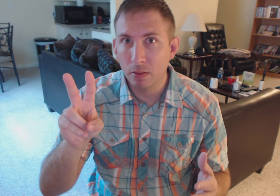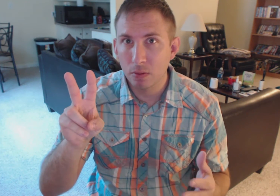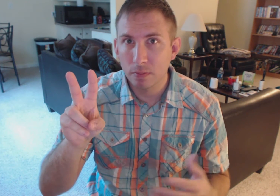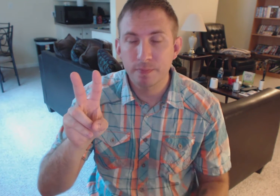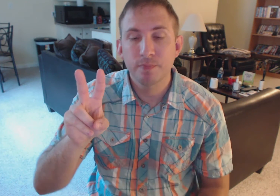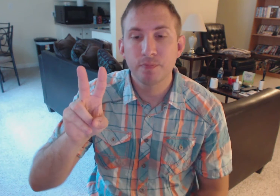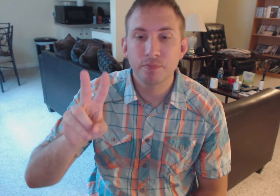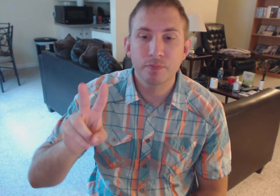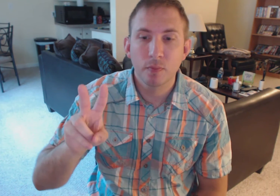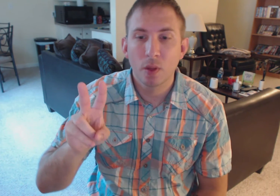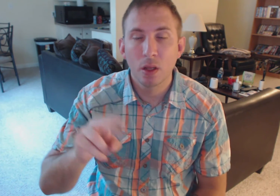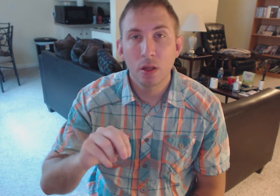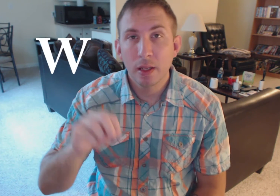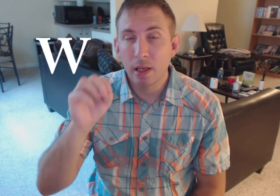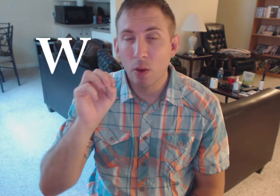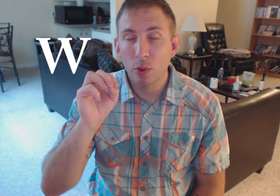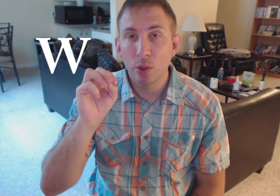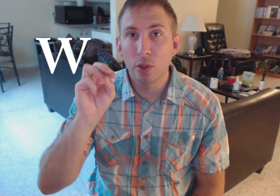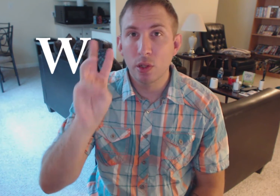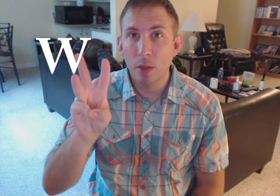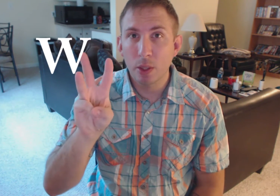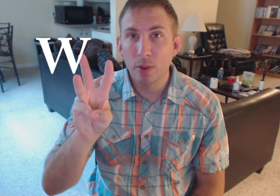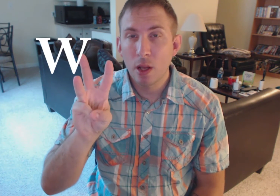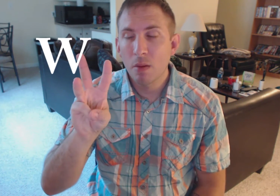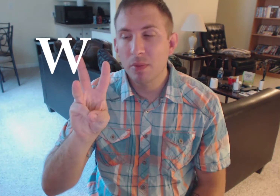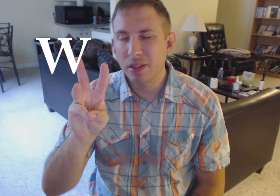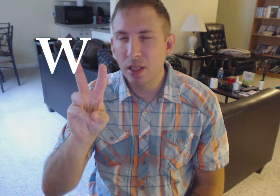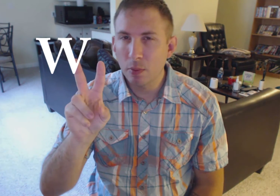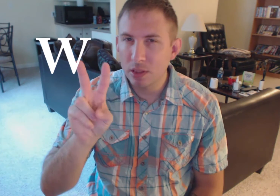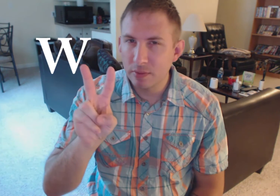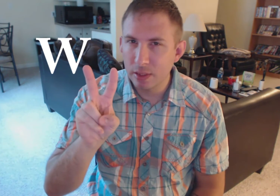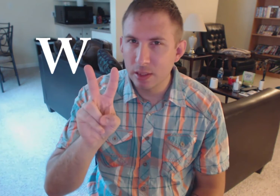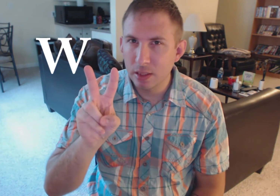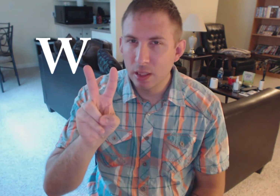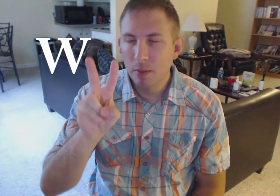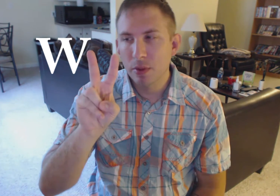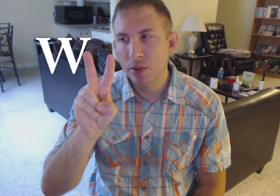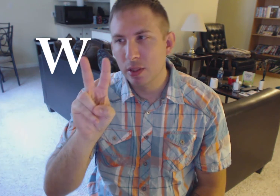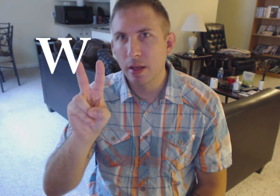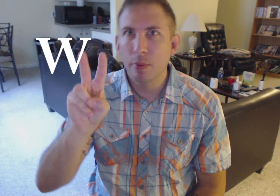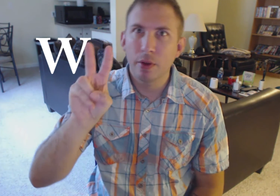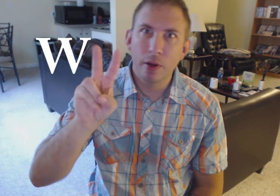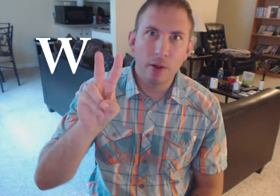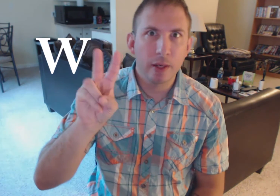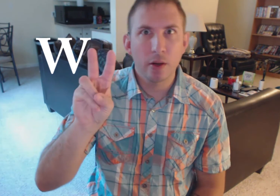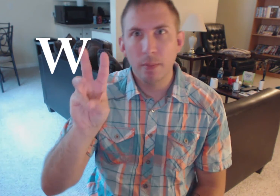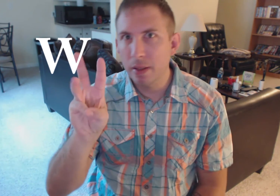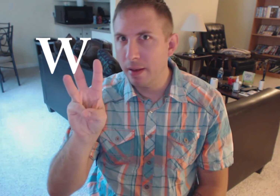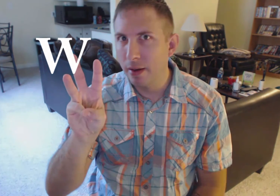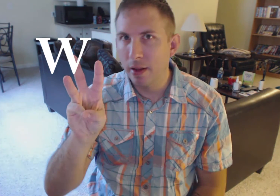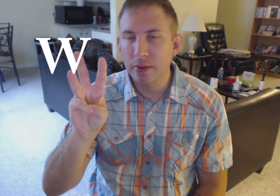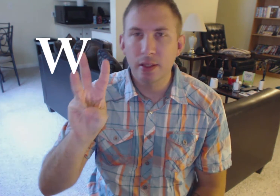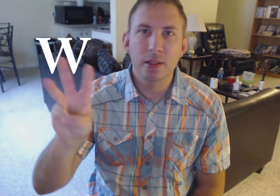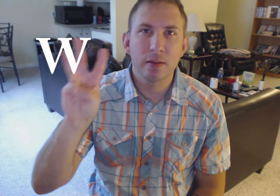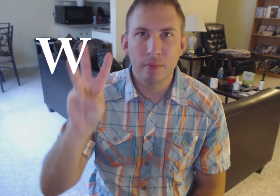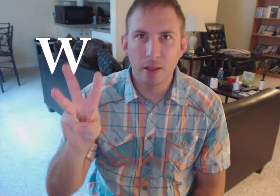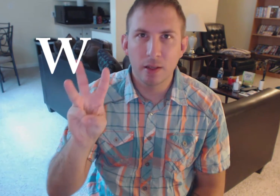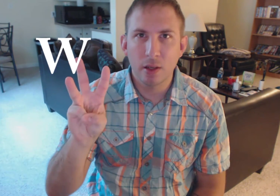alphabetical. Now we're doing W. The same way as V, but you gotta put another finger up in the air like this, make a